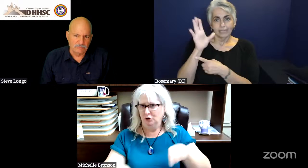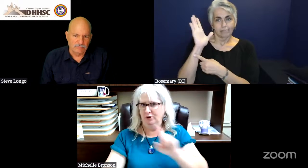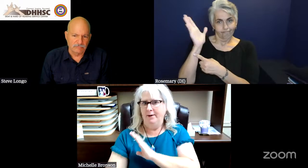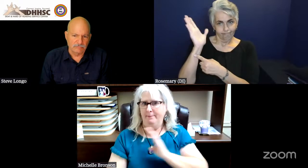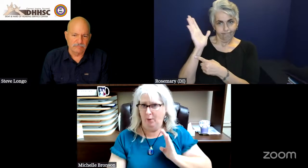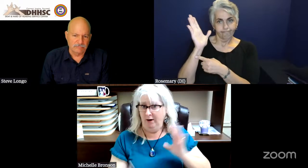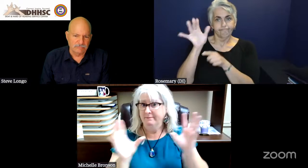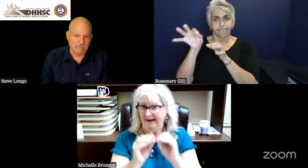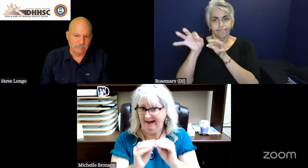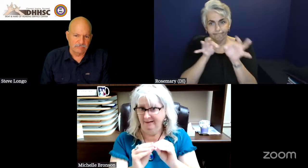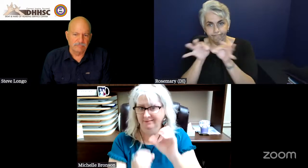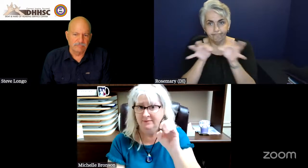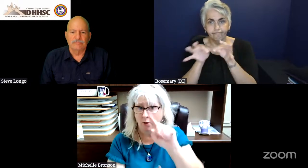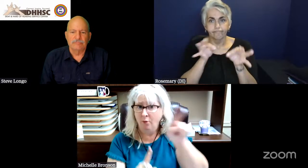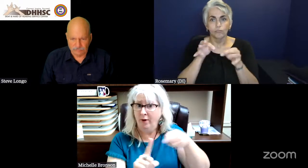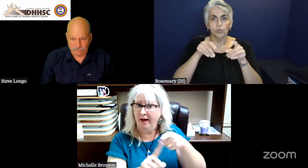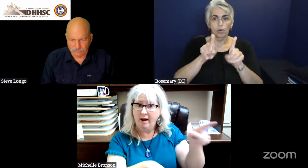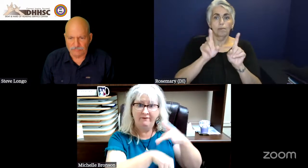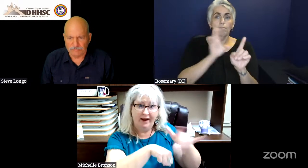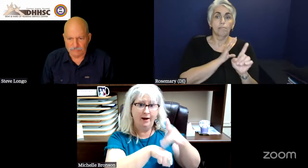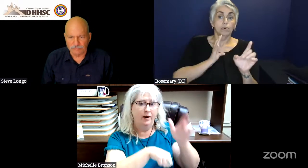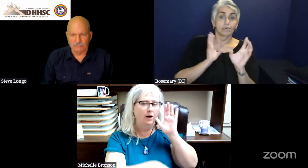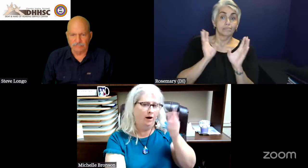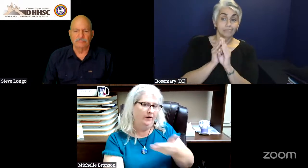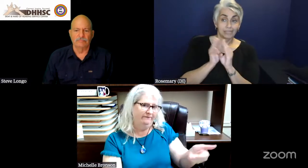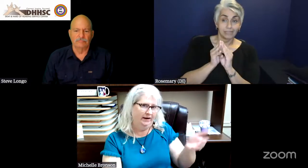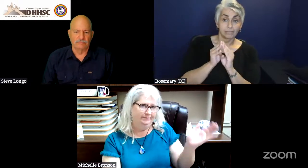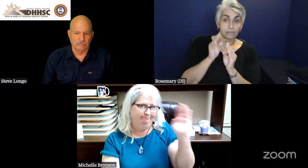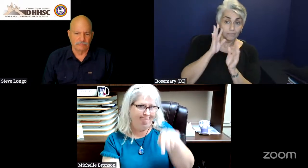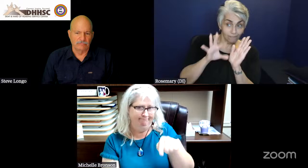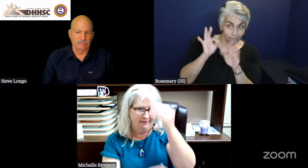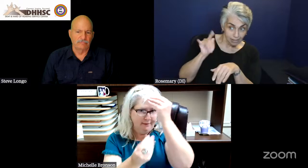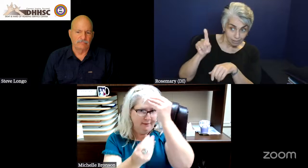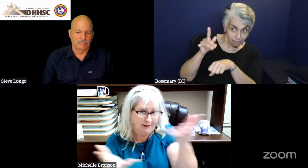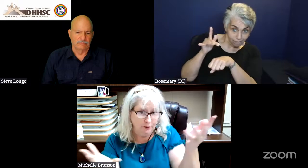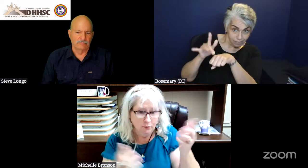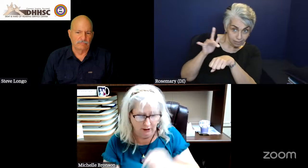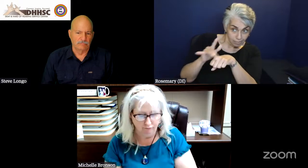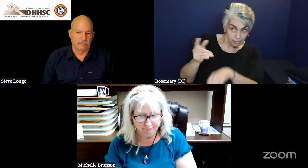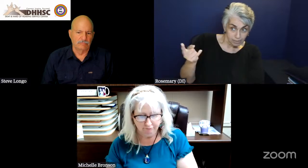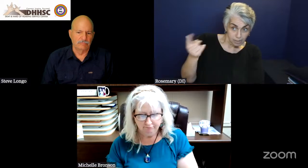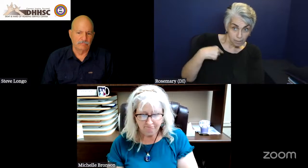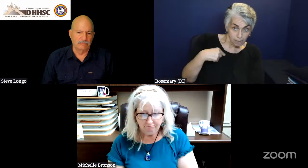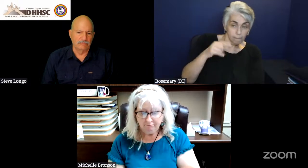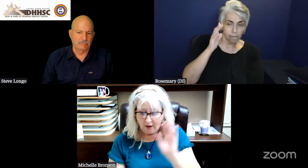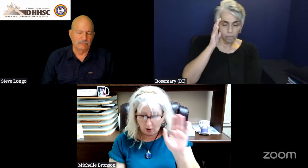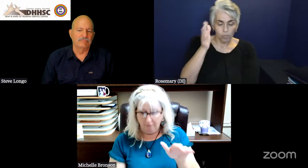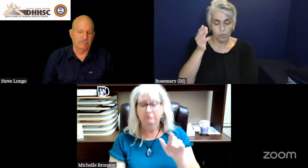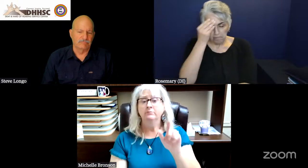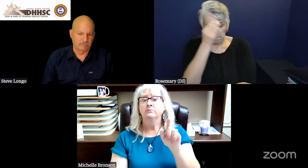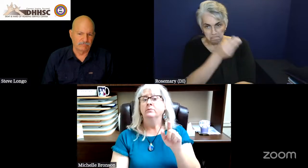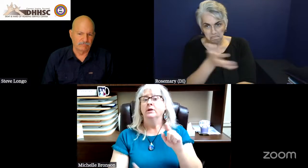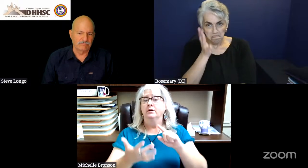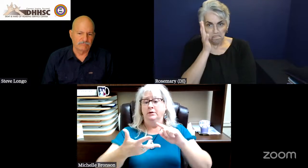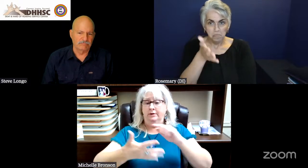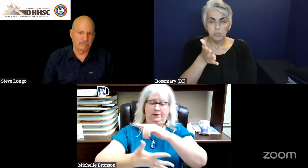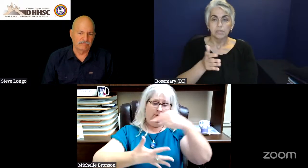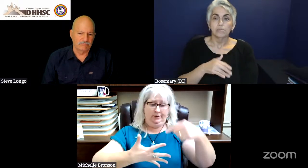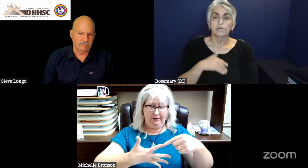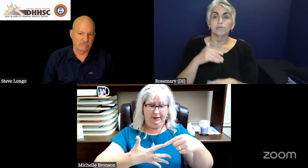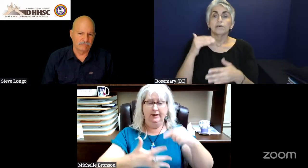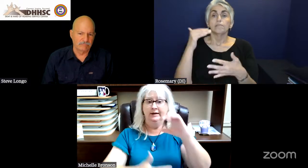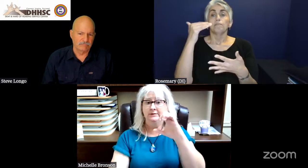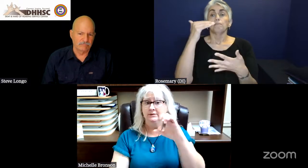public, it has to be shared during our board meeting. So when Jerry Boo is available, I'll let you know.